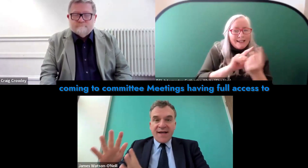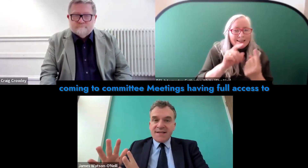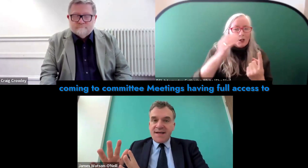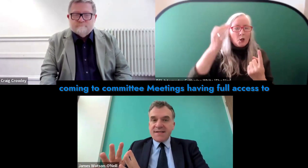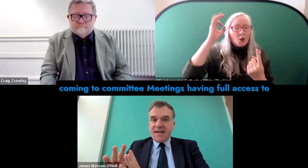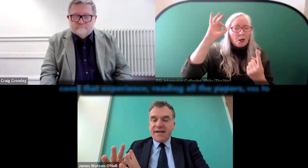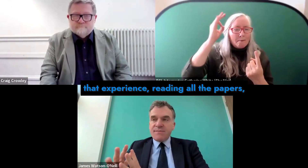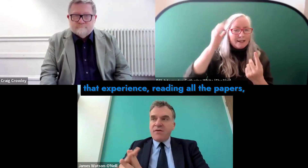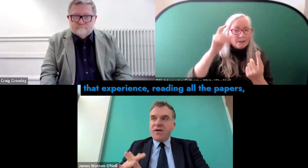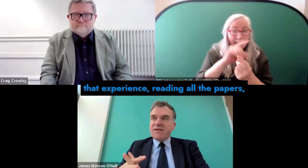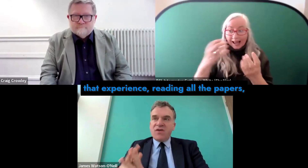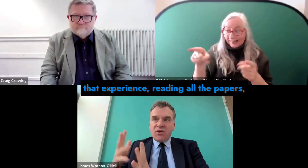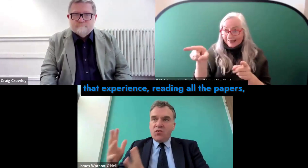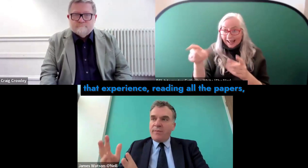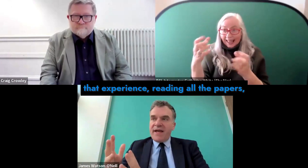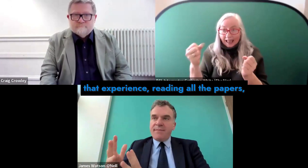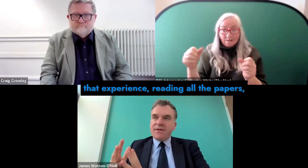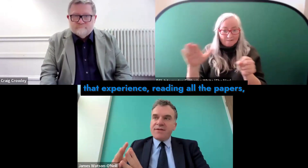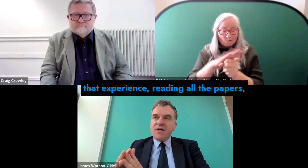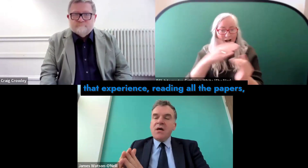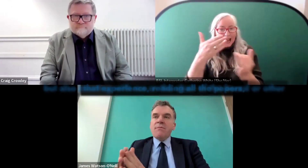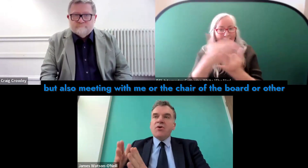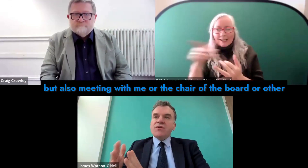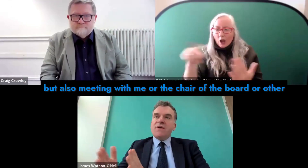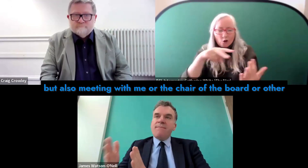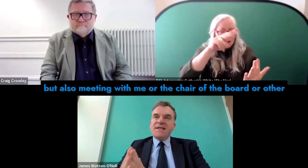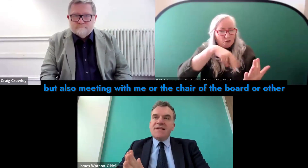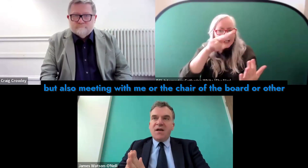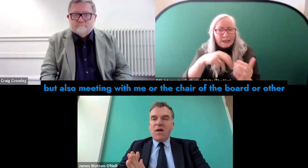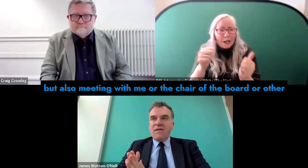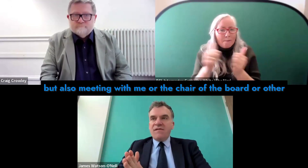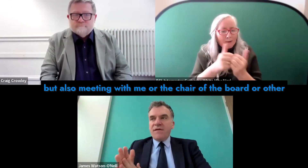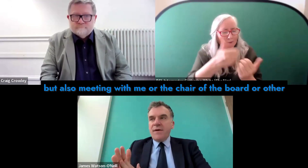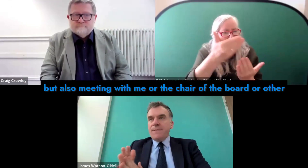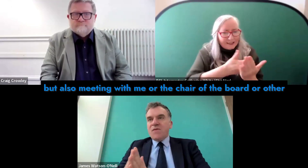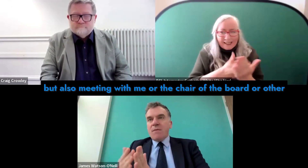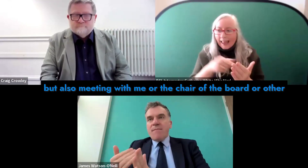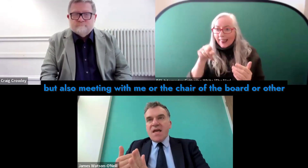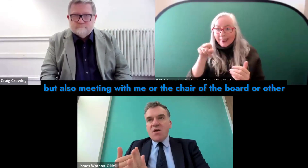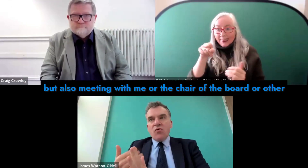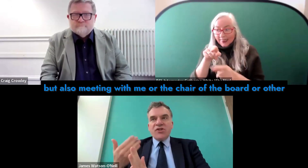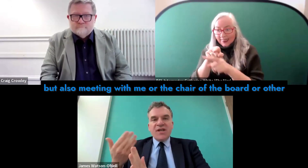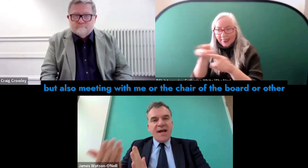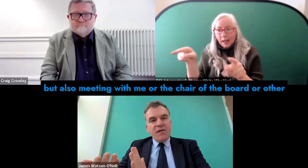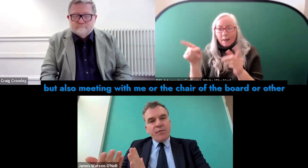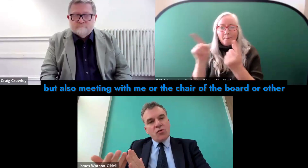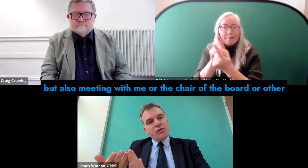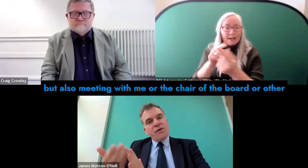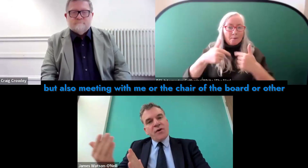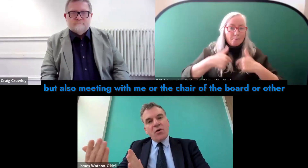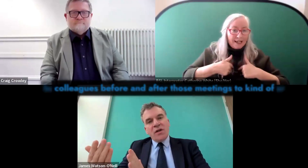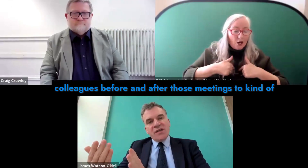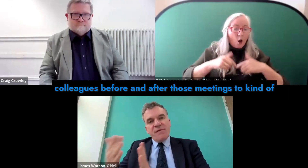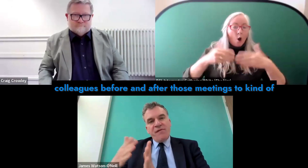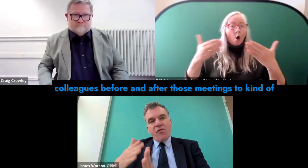having full access to that experience, reading all the papers, but also meeting with me or the chair of the board or other colleagues before